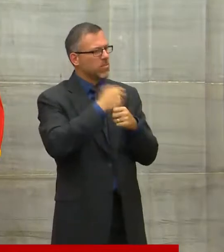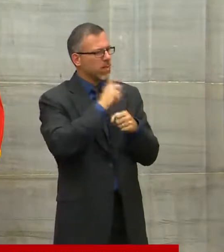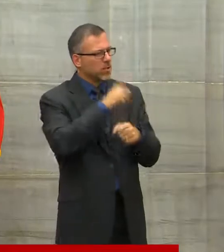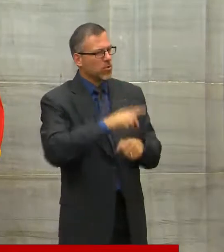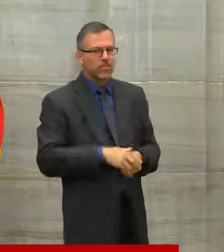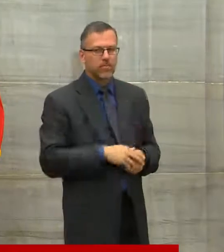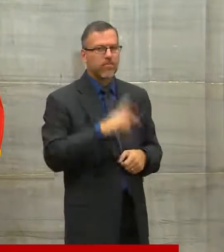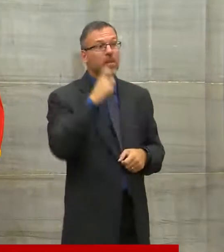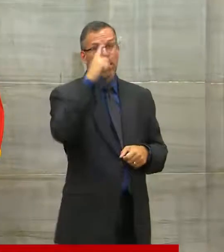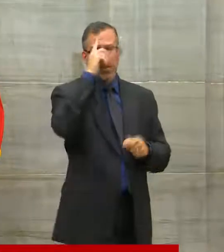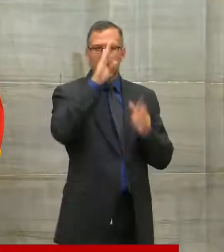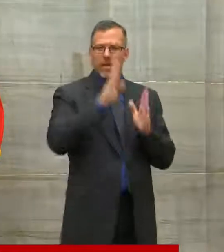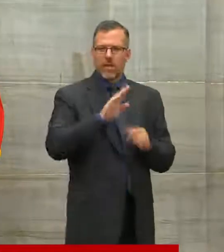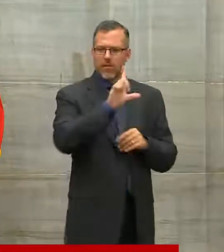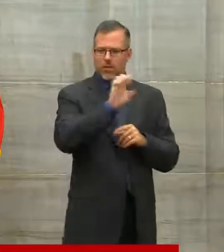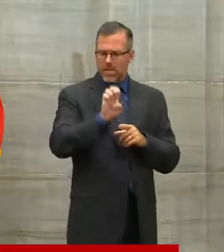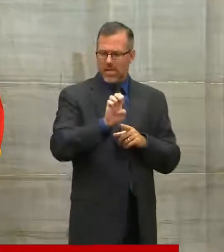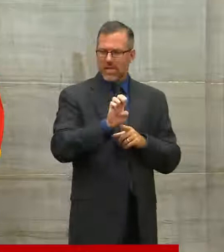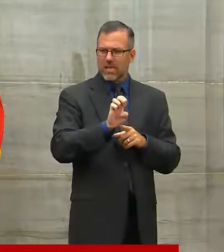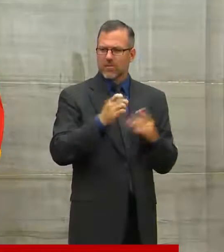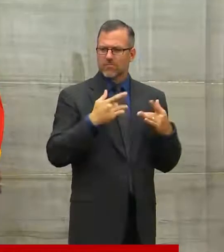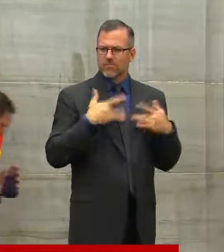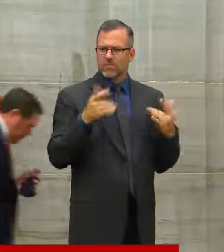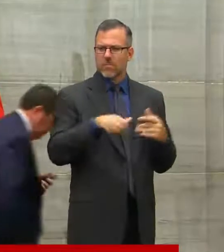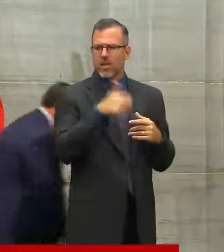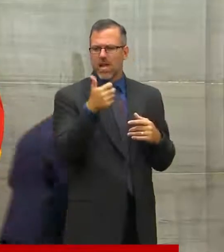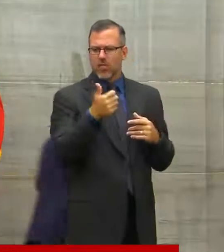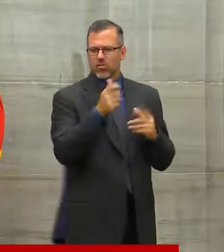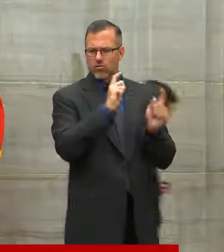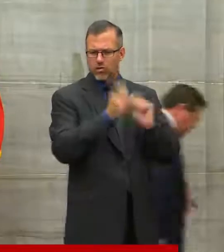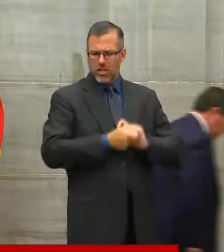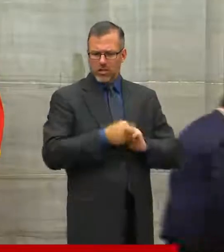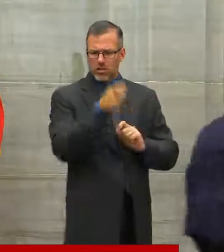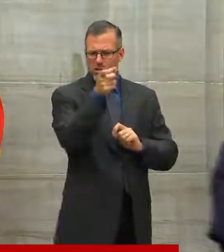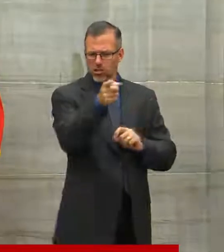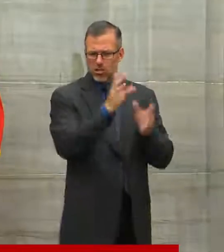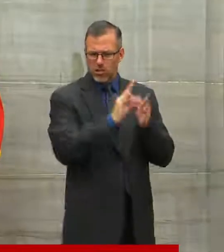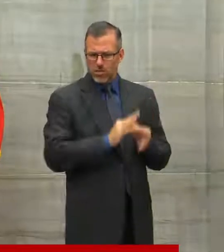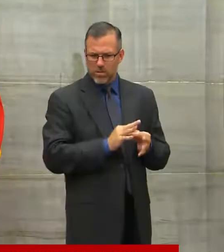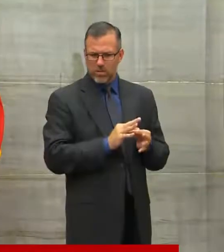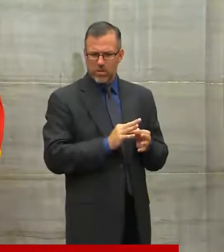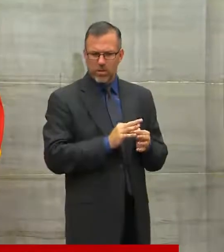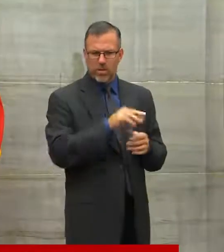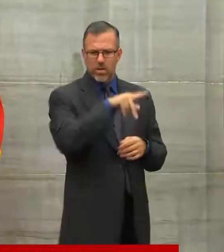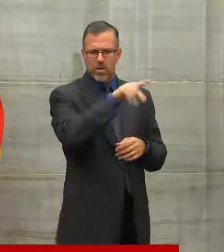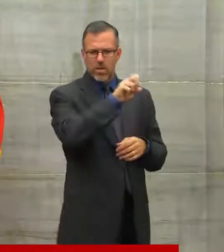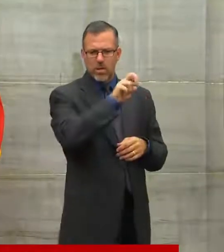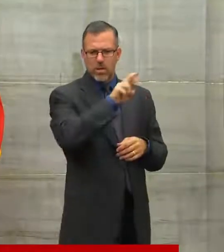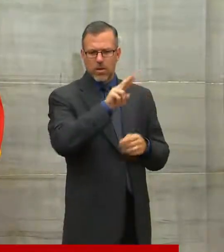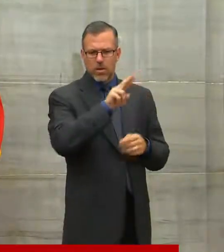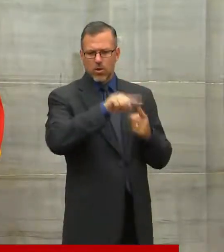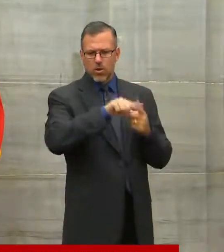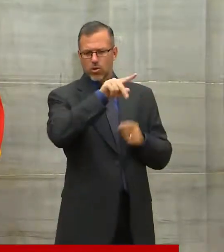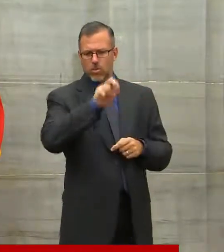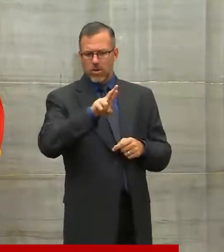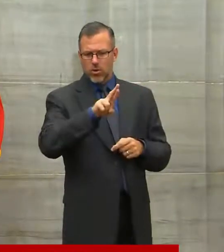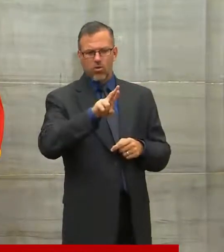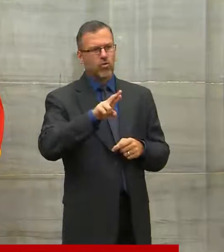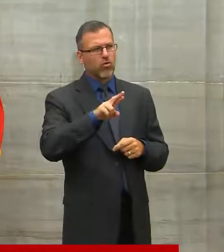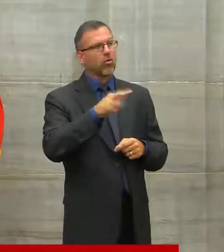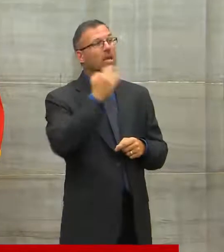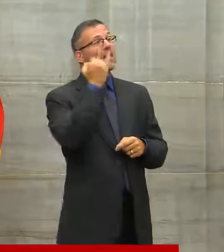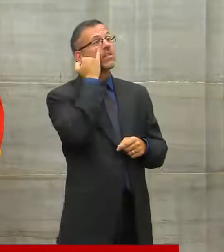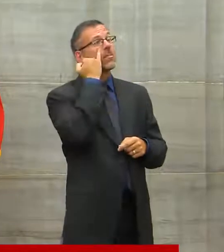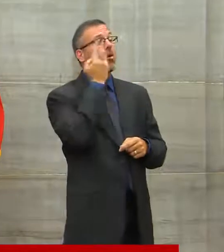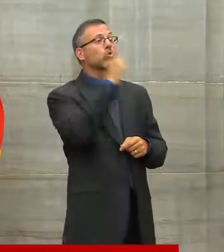then, Governor, what about the rest of these changes? Let's say you mentioned the peer-to-peer accountability, right? Let's say that doesn't happen. Let's say an